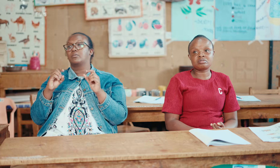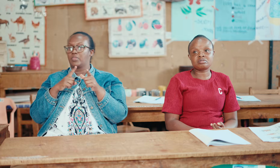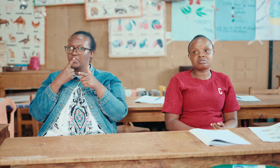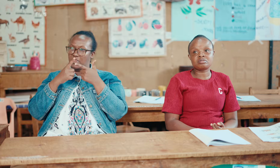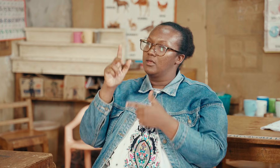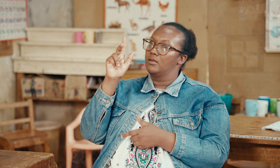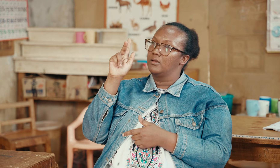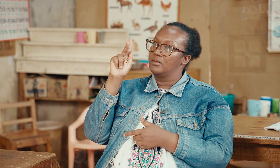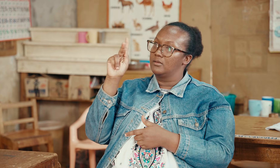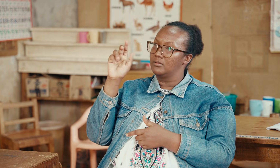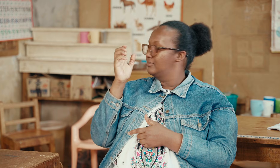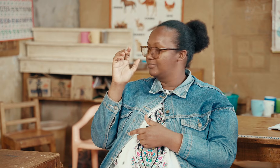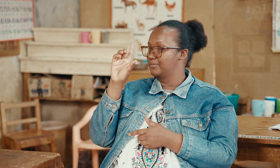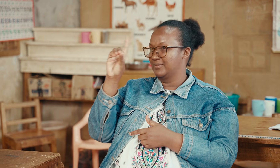language. And then